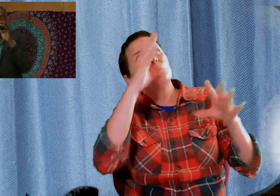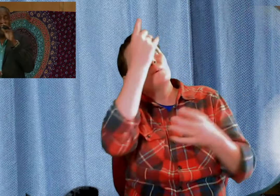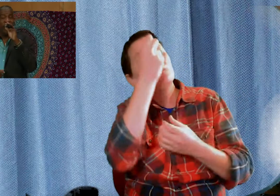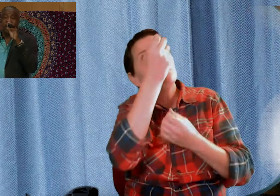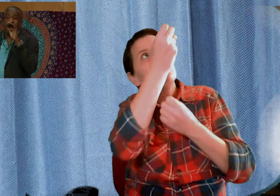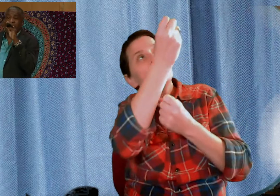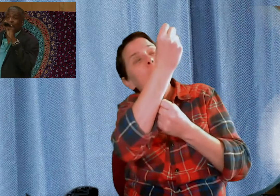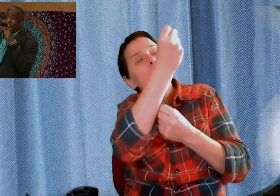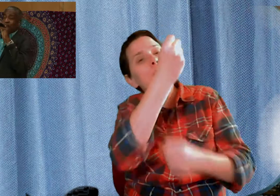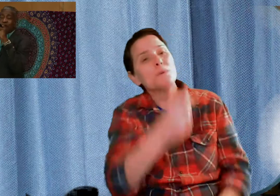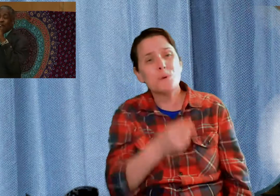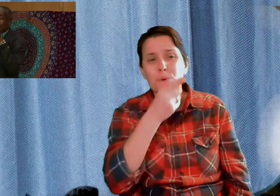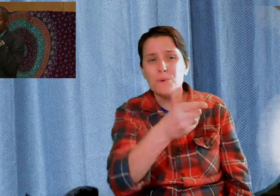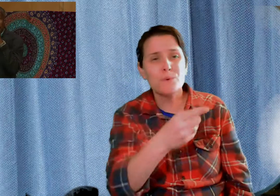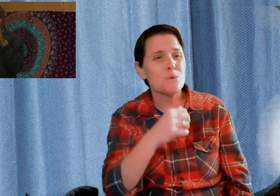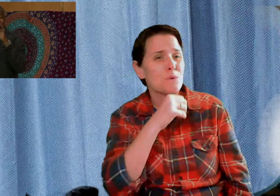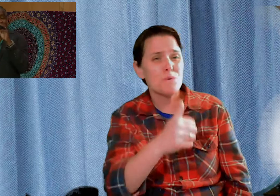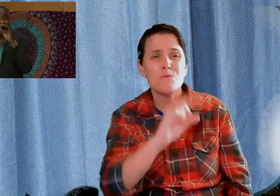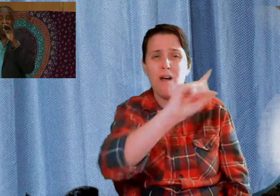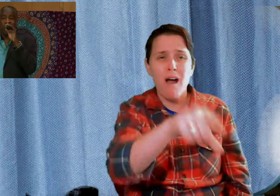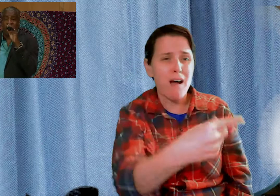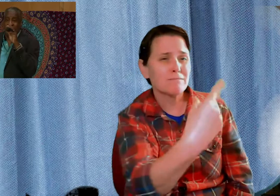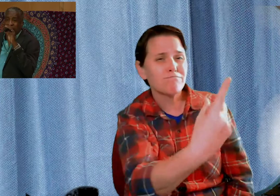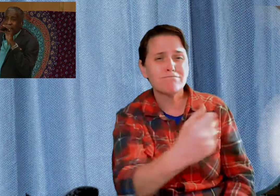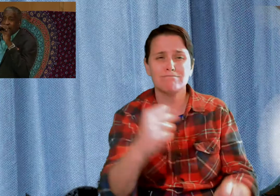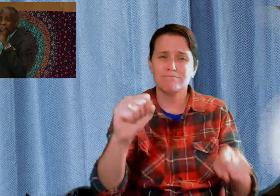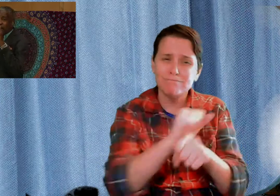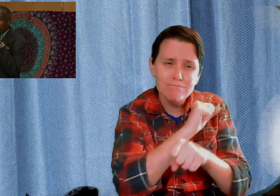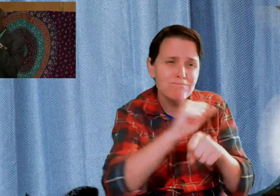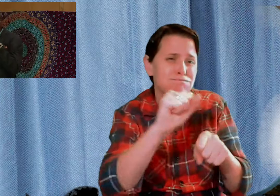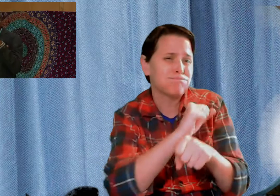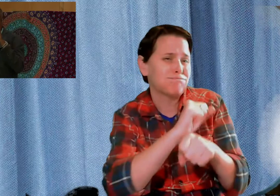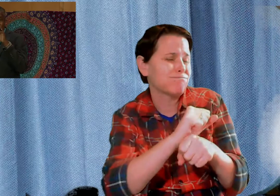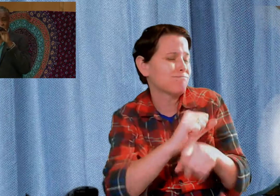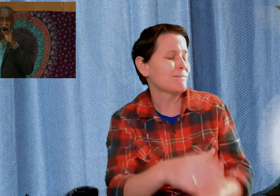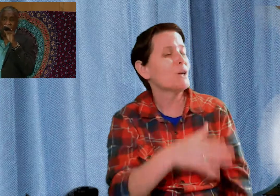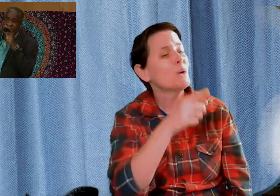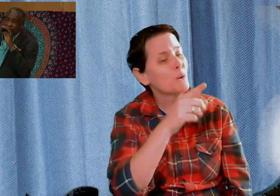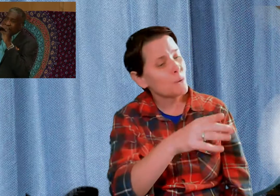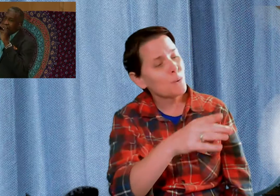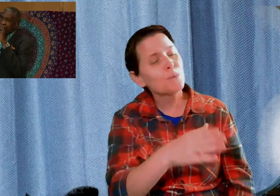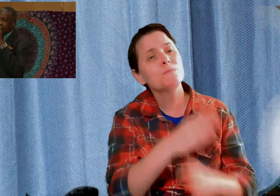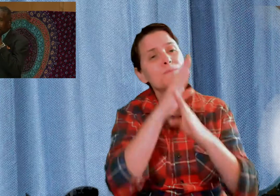You don't have to do it by yourself.